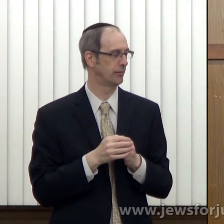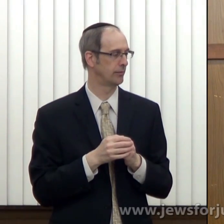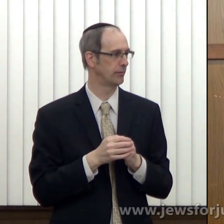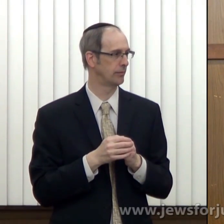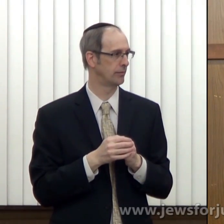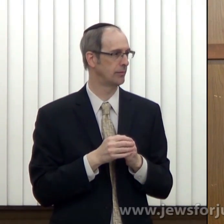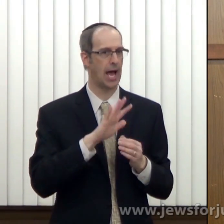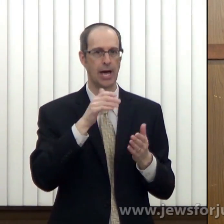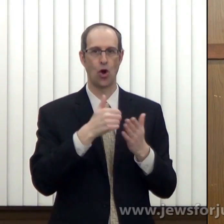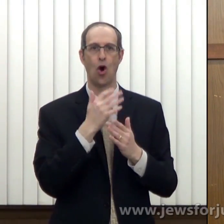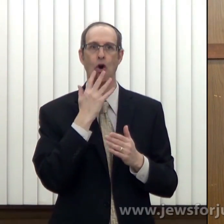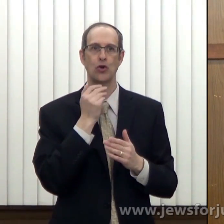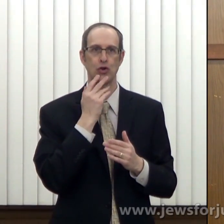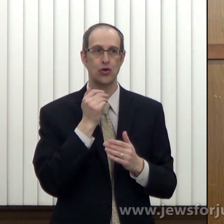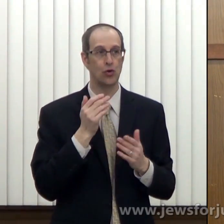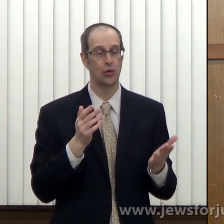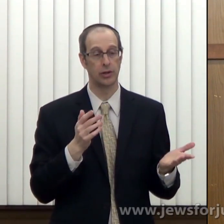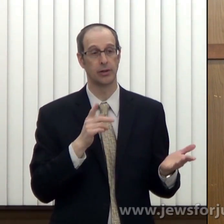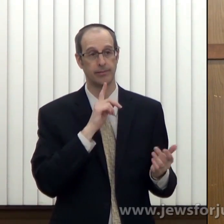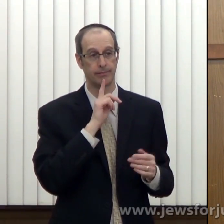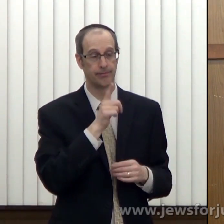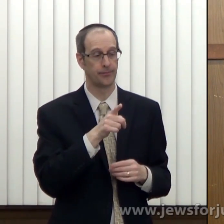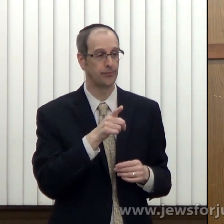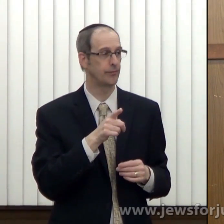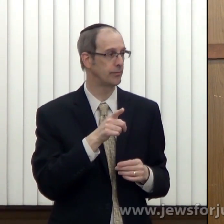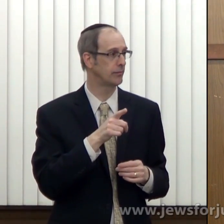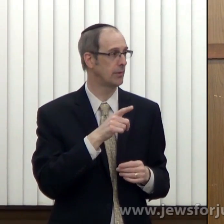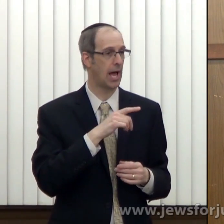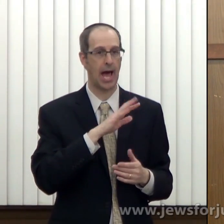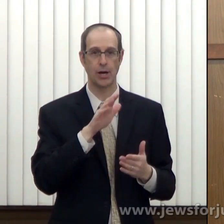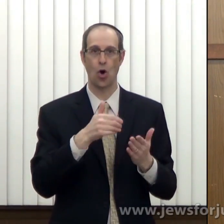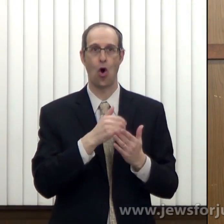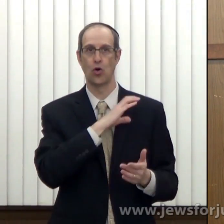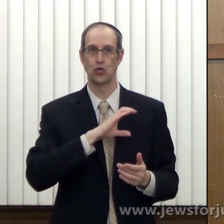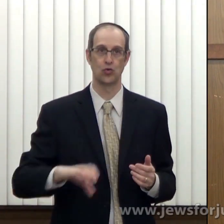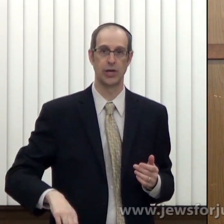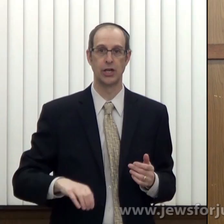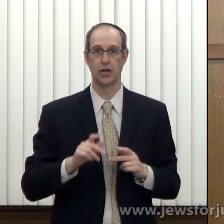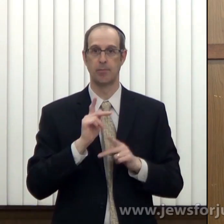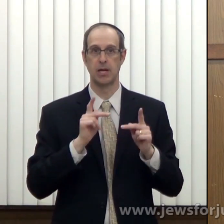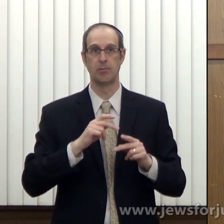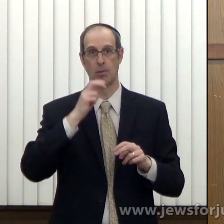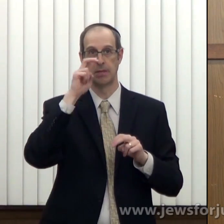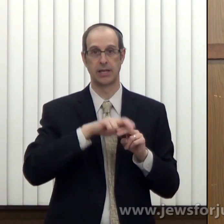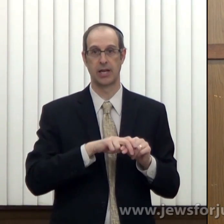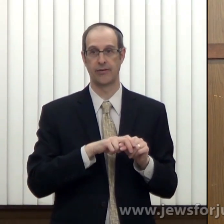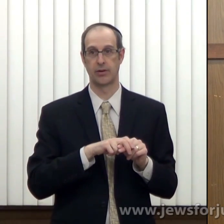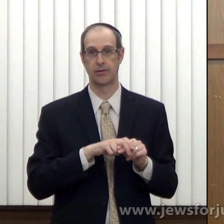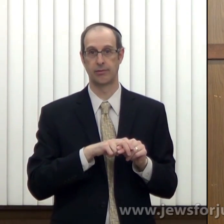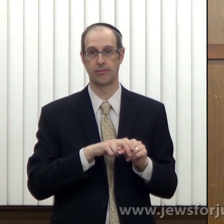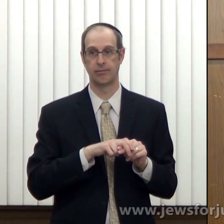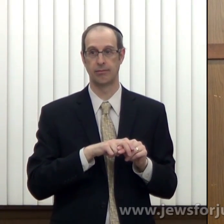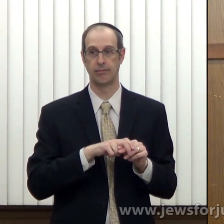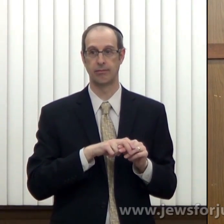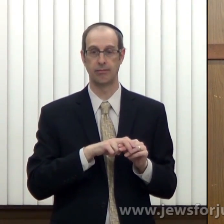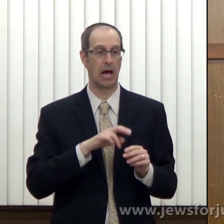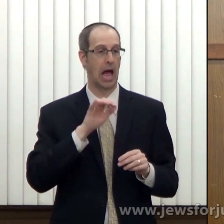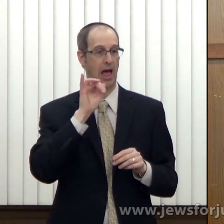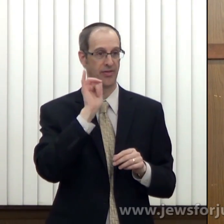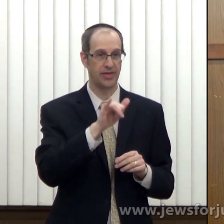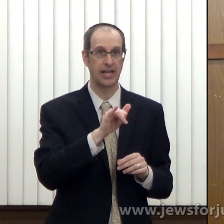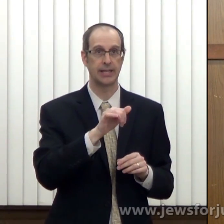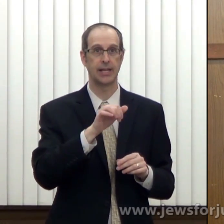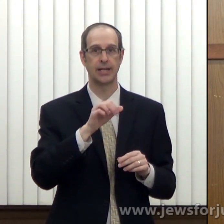And all Jews, basically, and all Christians believe this is a